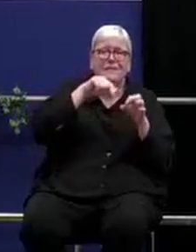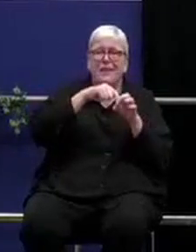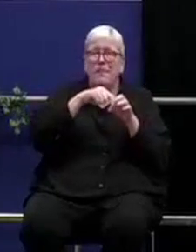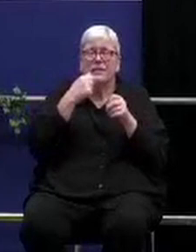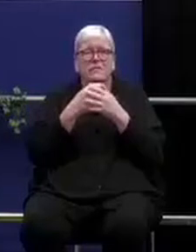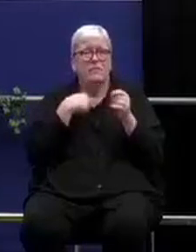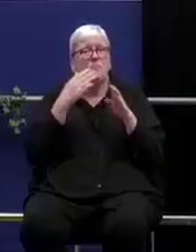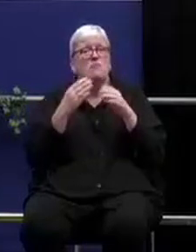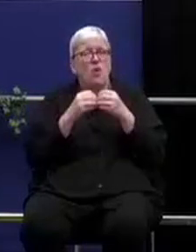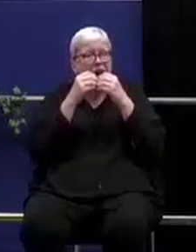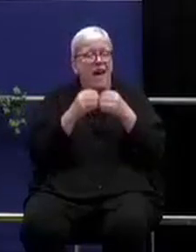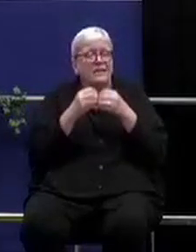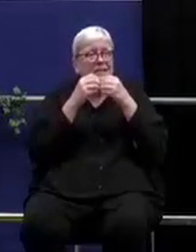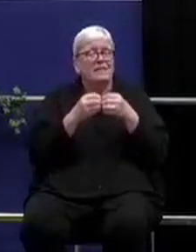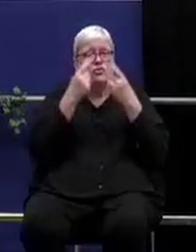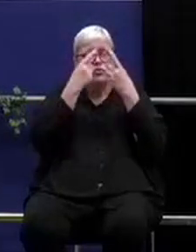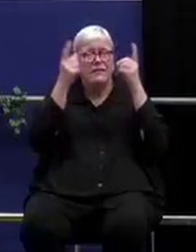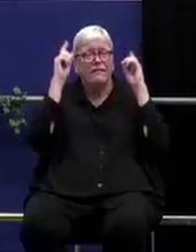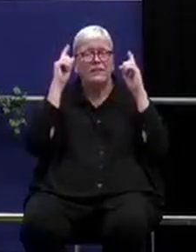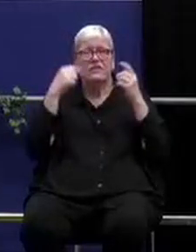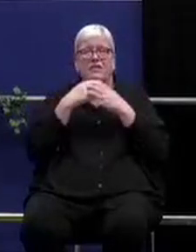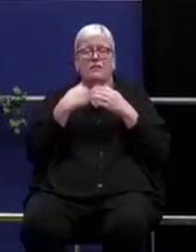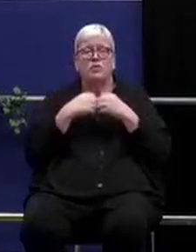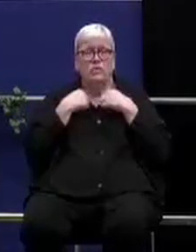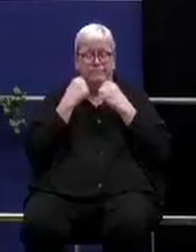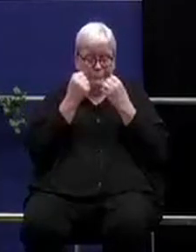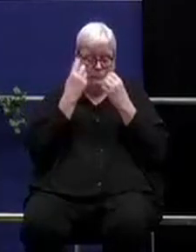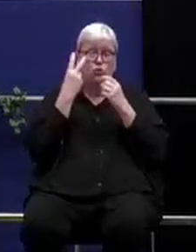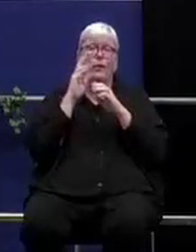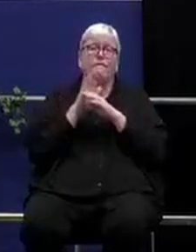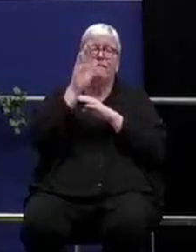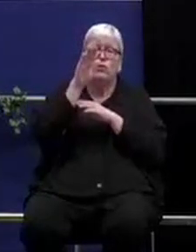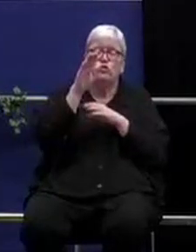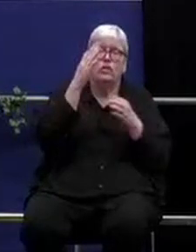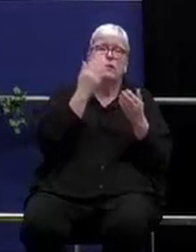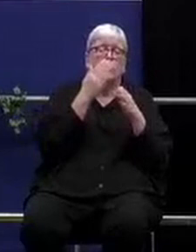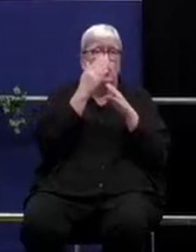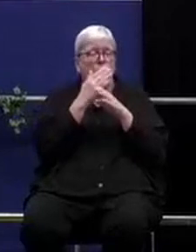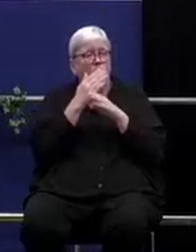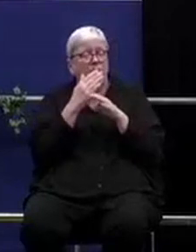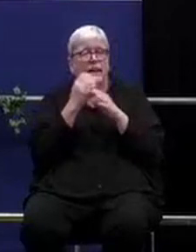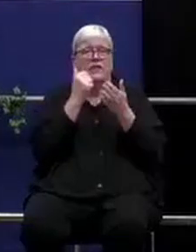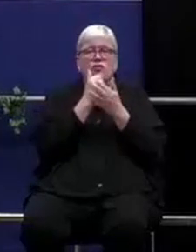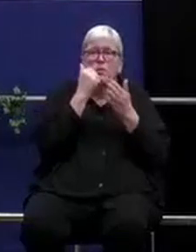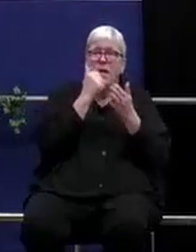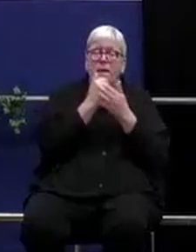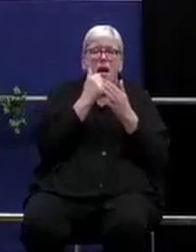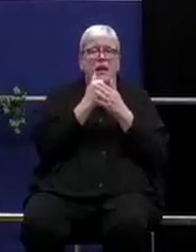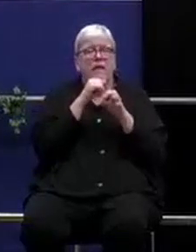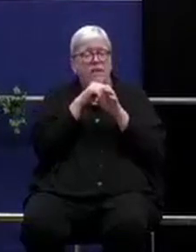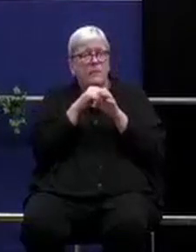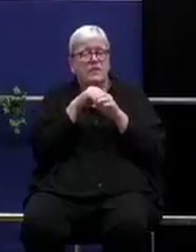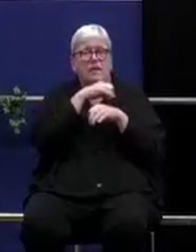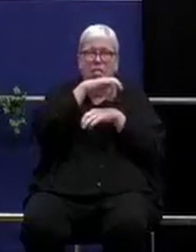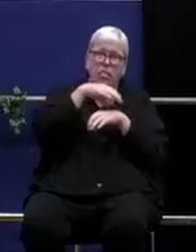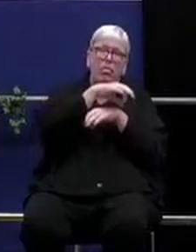university, offering us an insight into our futures. I reasoned that it was like working for one of the supermarket pharmacies, long hours